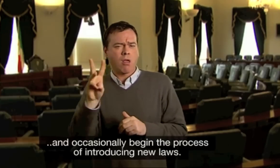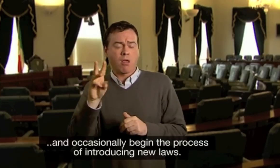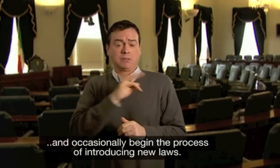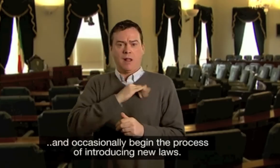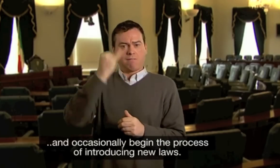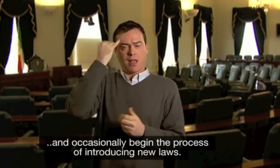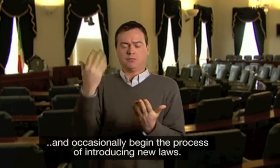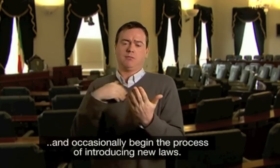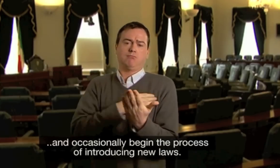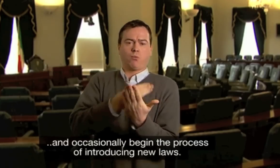introducing new laws.